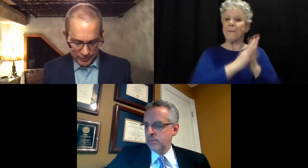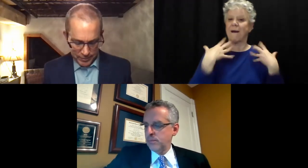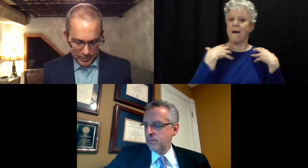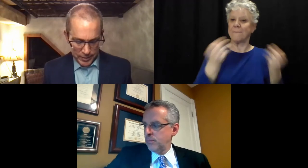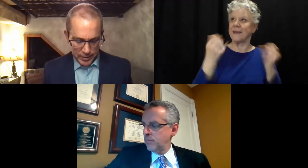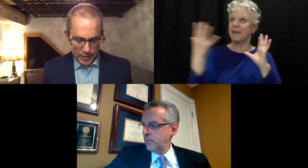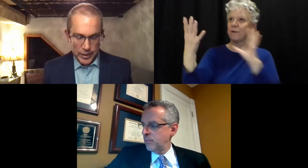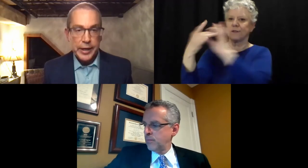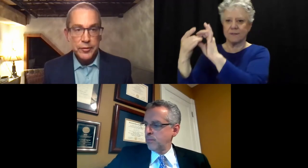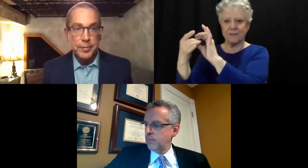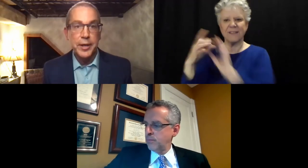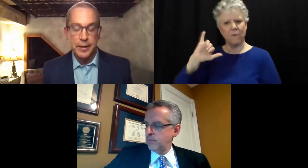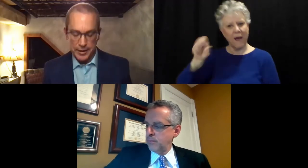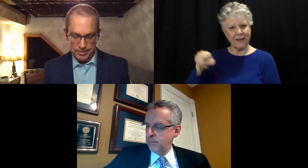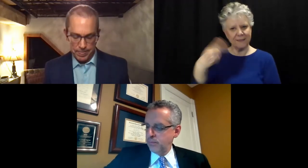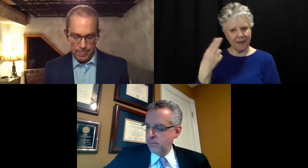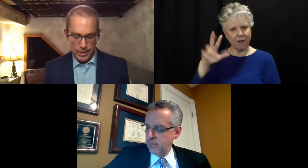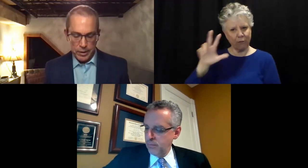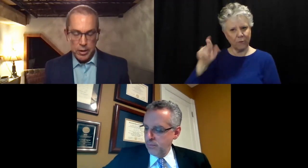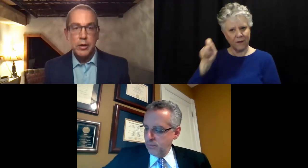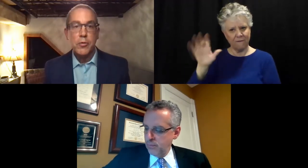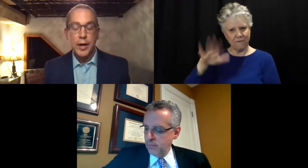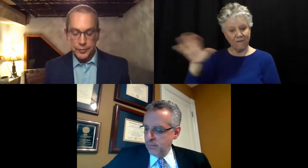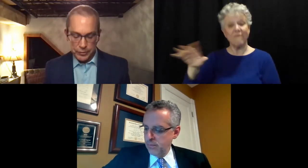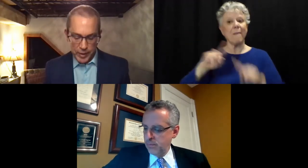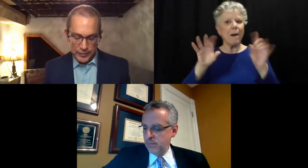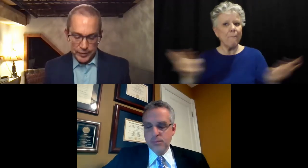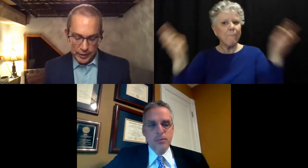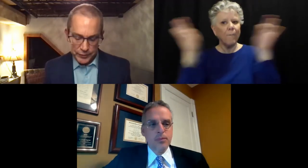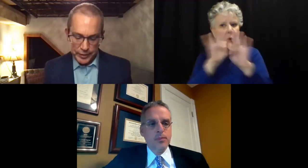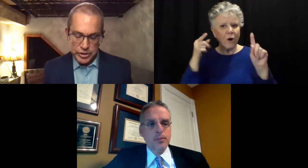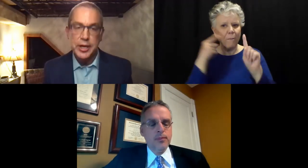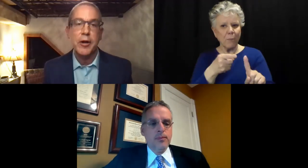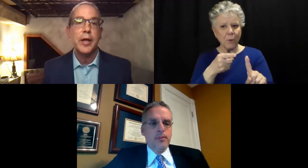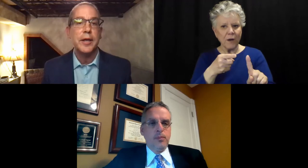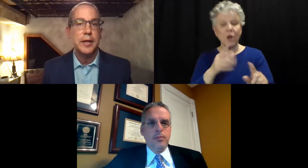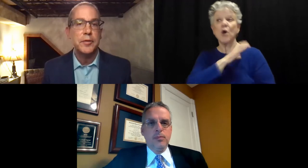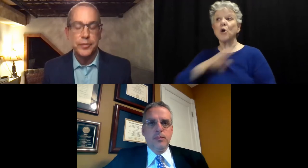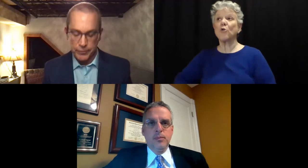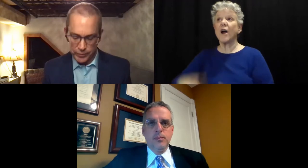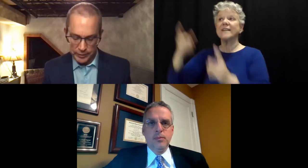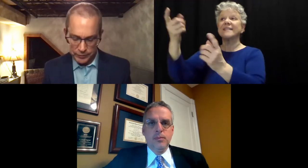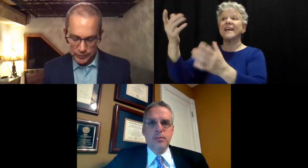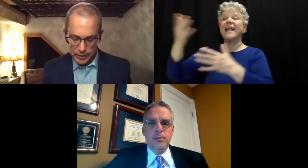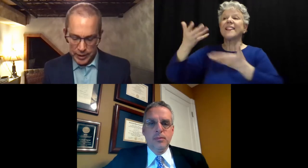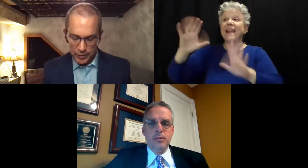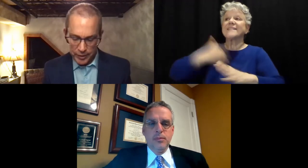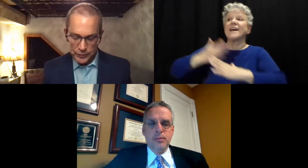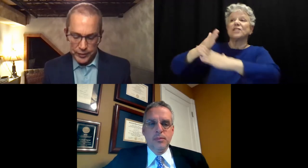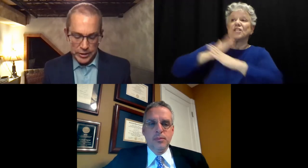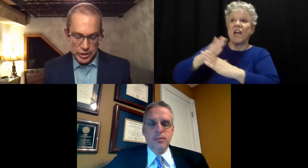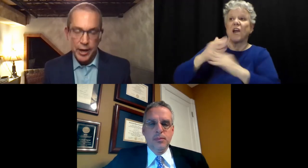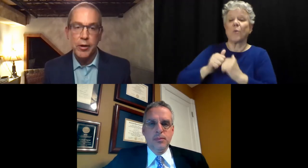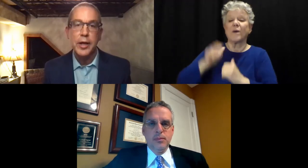53:5. And here's the money line. Christ grants us a share in his sufferings, and